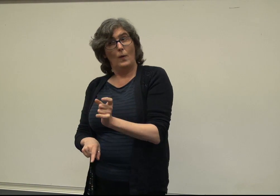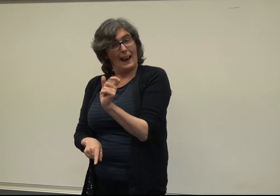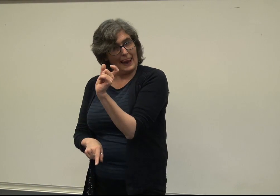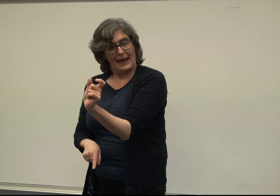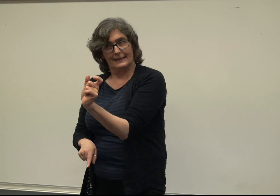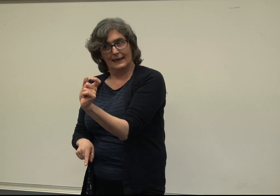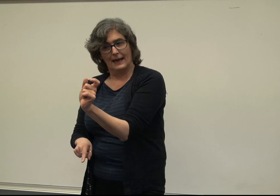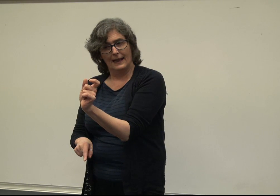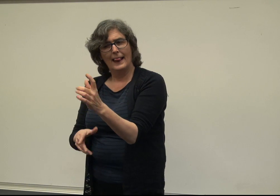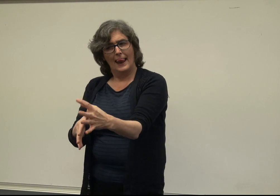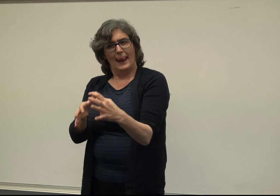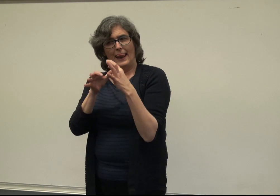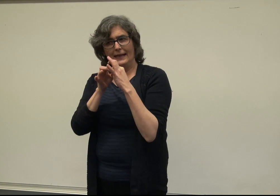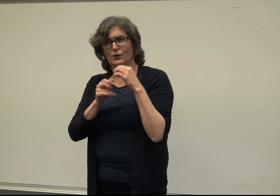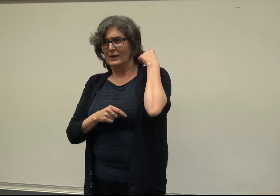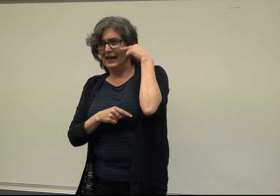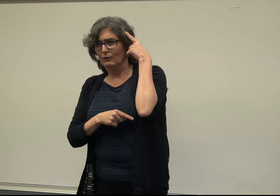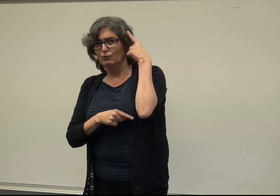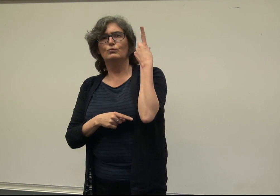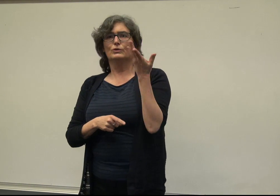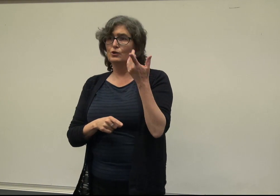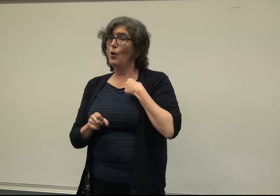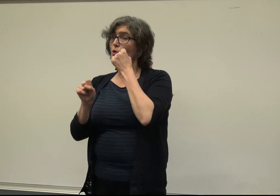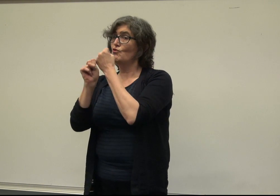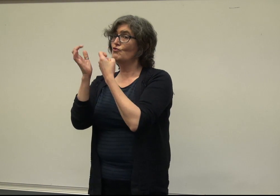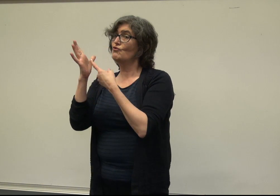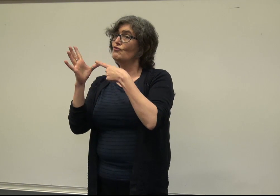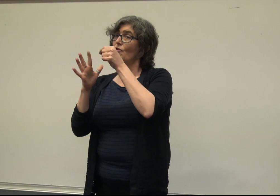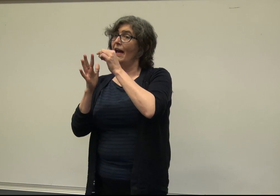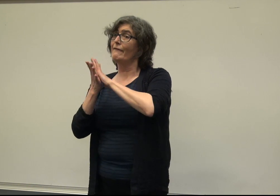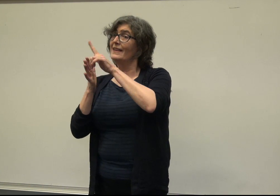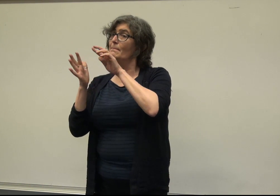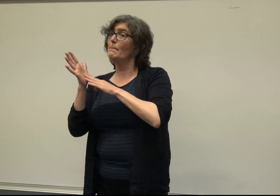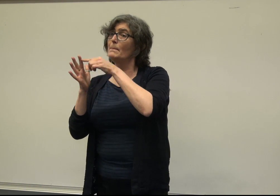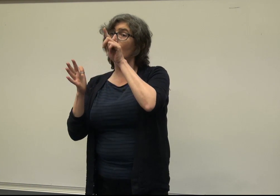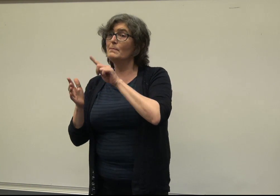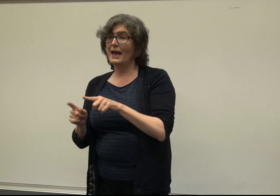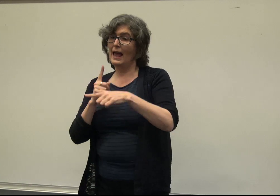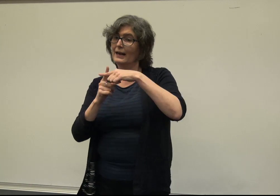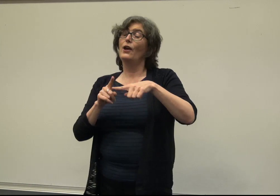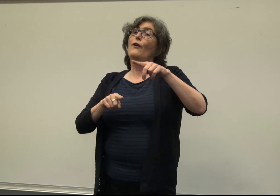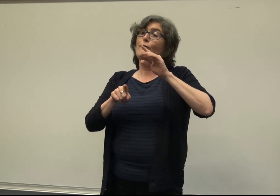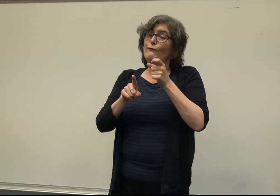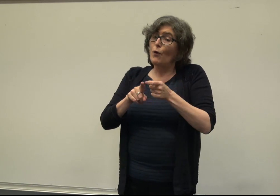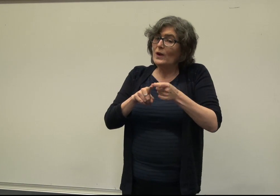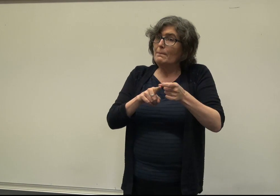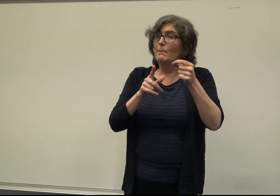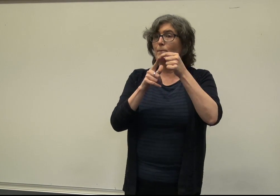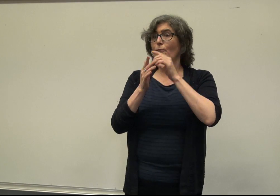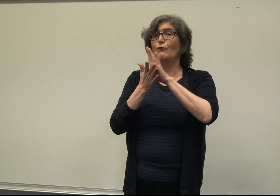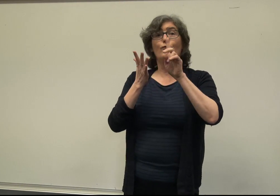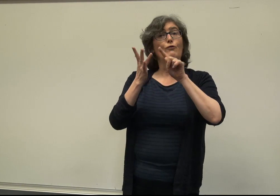spoken language. So graphemes and phonemes in technical terms, and unless they've made